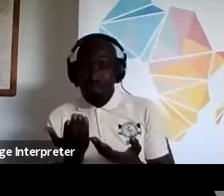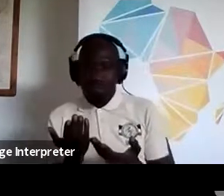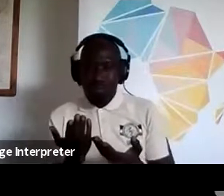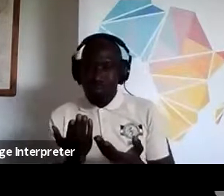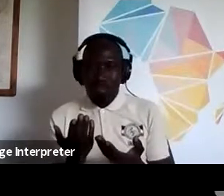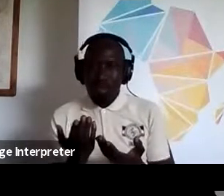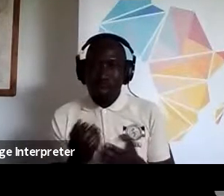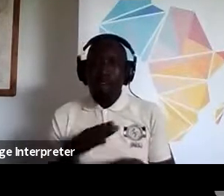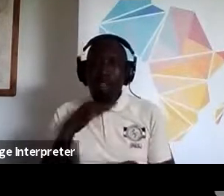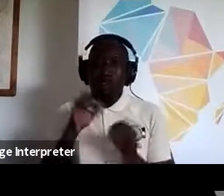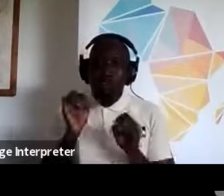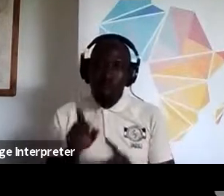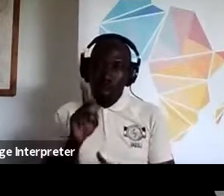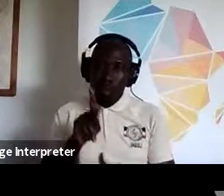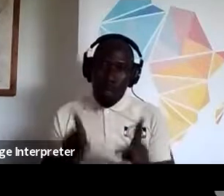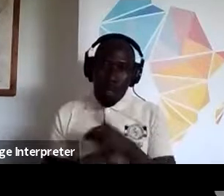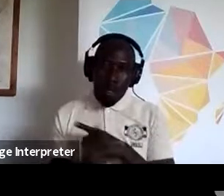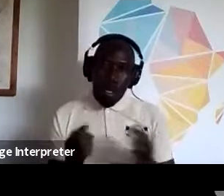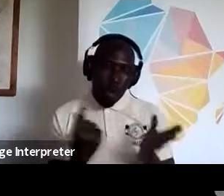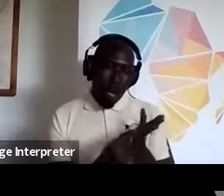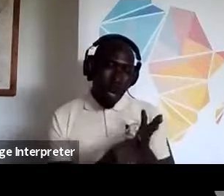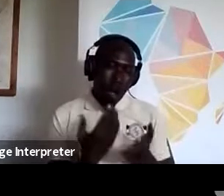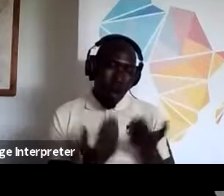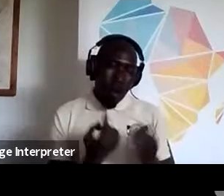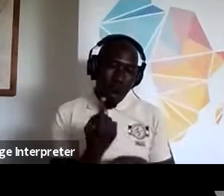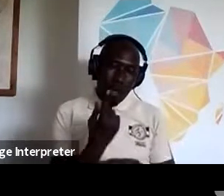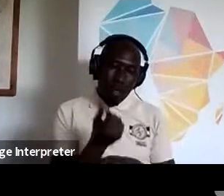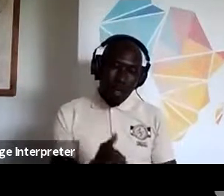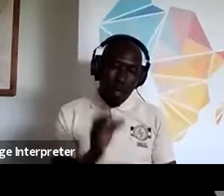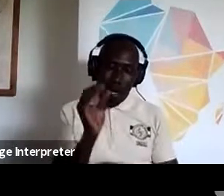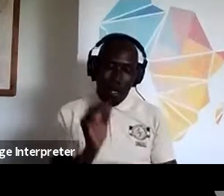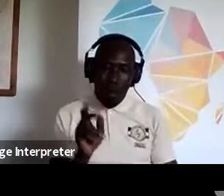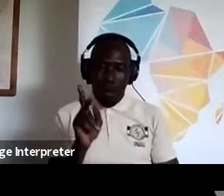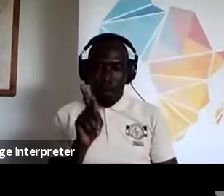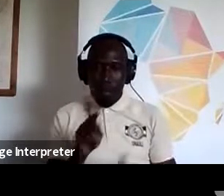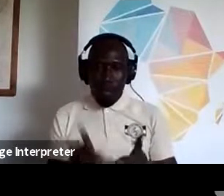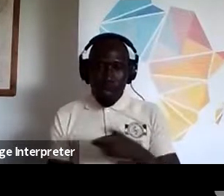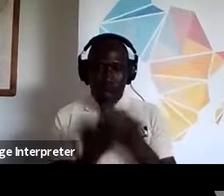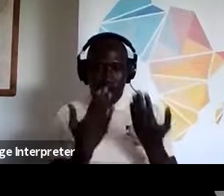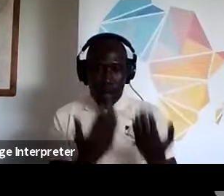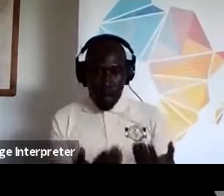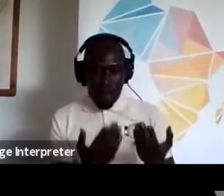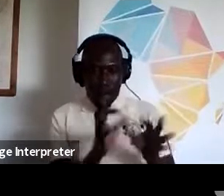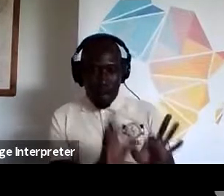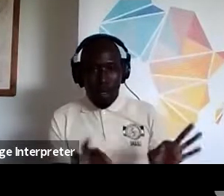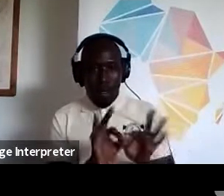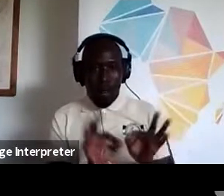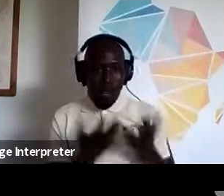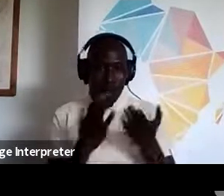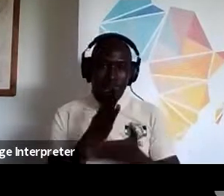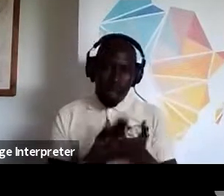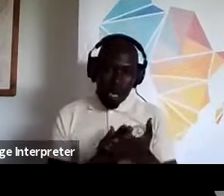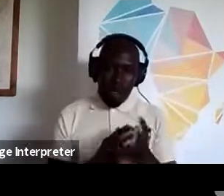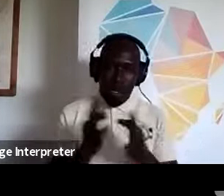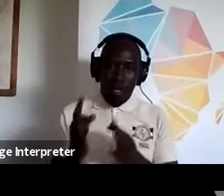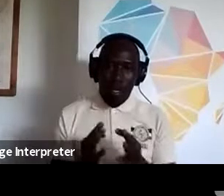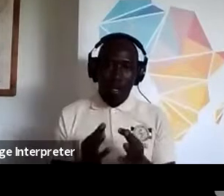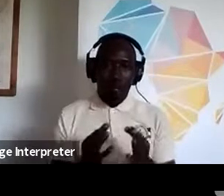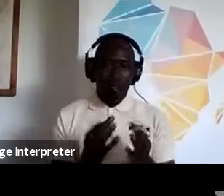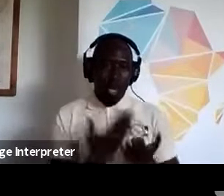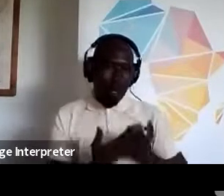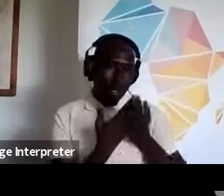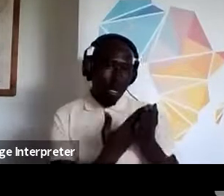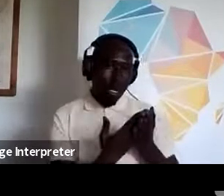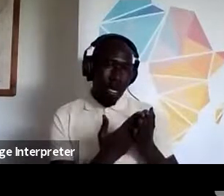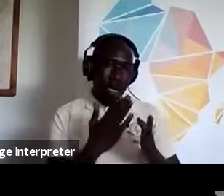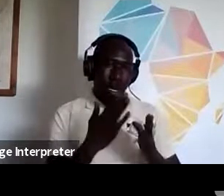16% of the population having people with disabilities, it's critical that we have some of these things brought on board. But allow me to